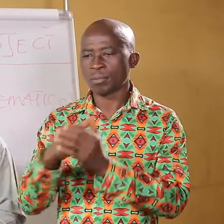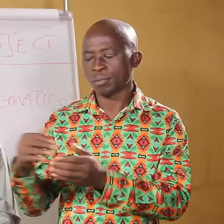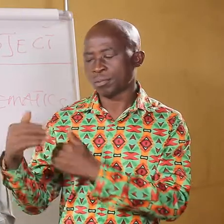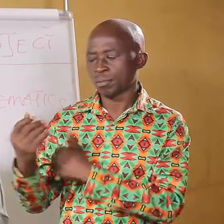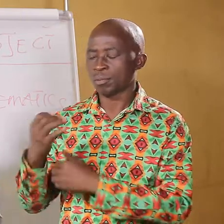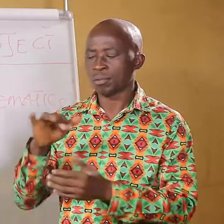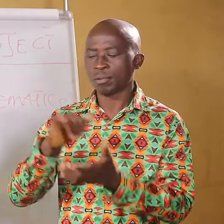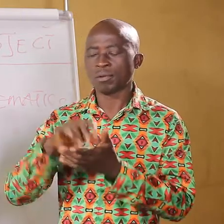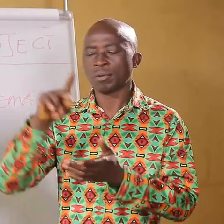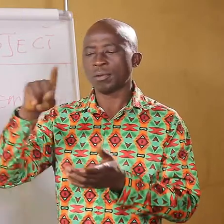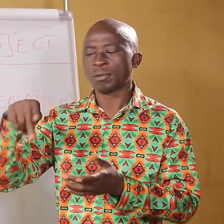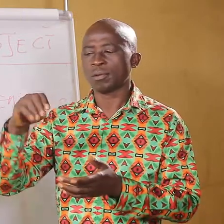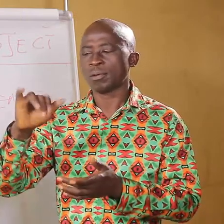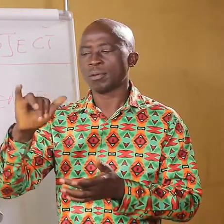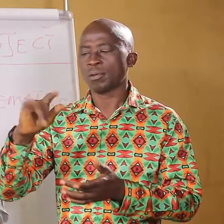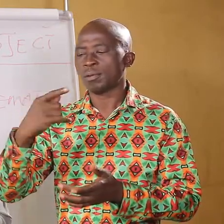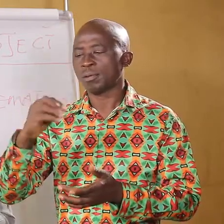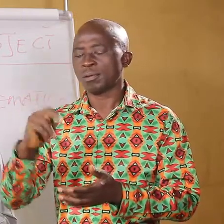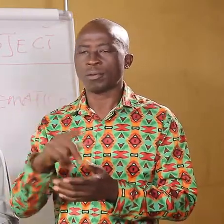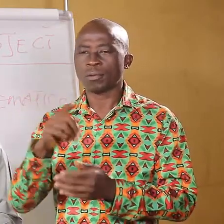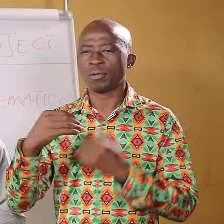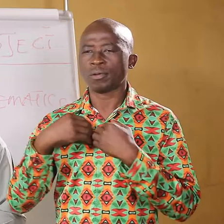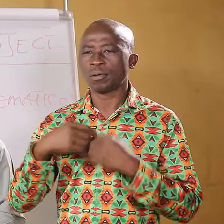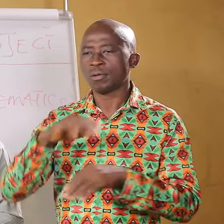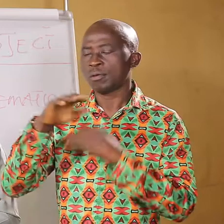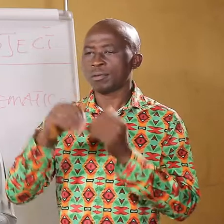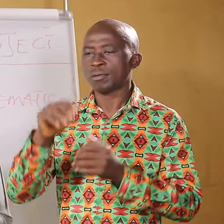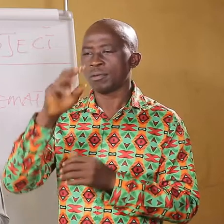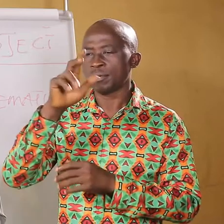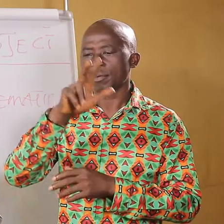that polygon, you will have 4 right angles, which is